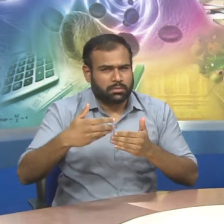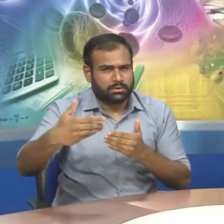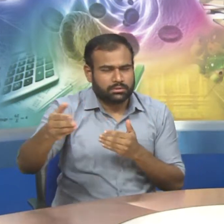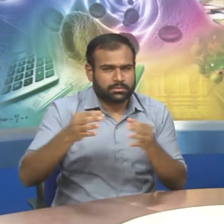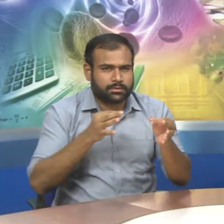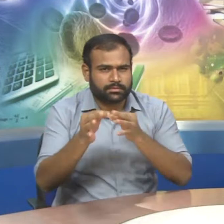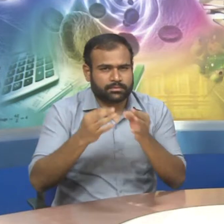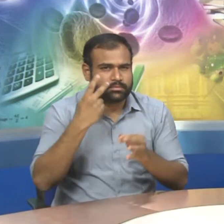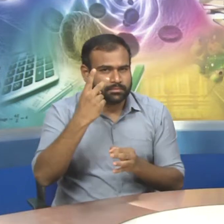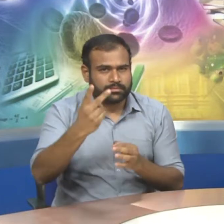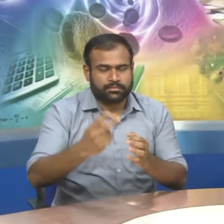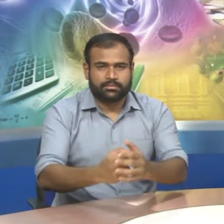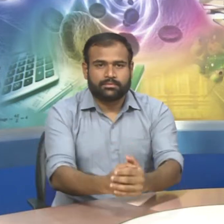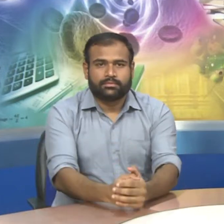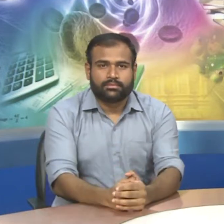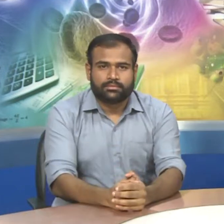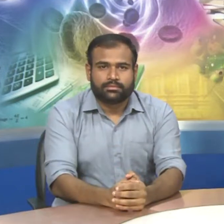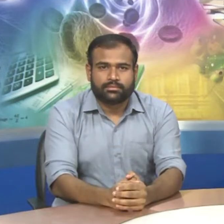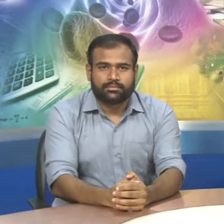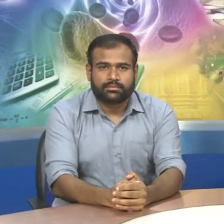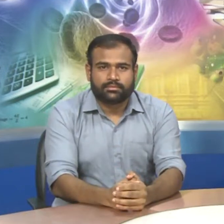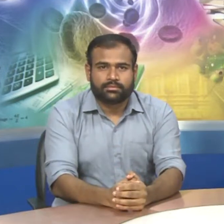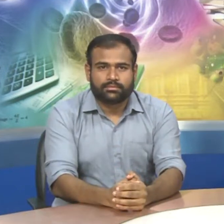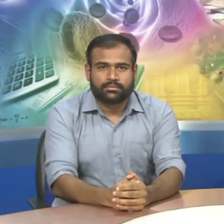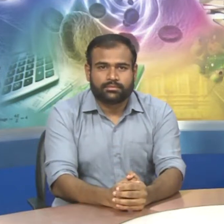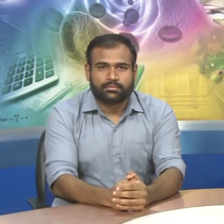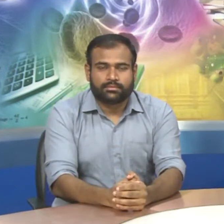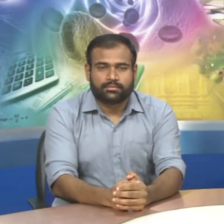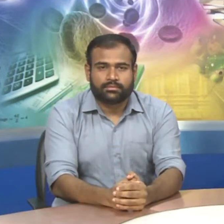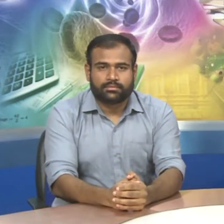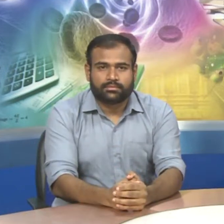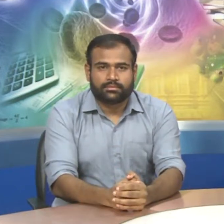basic methods, we will be understanding them in detail.